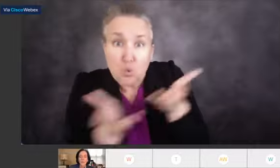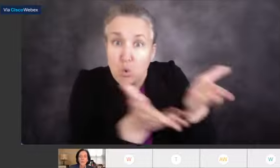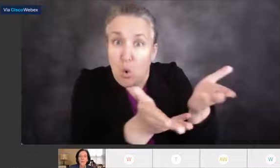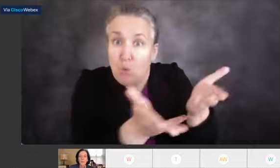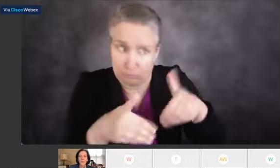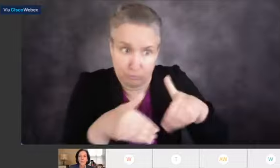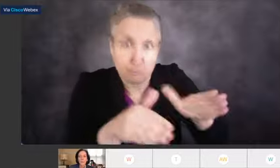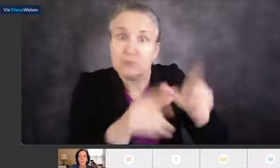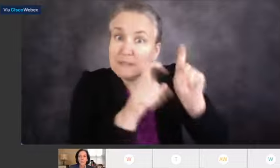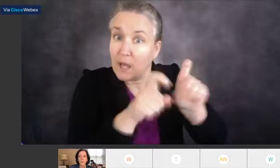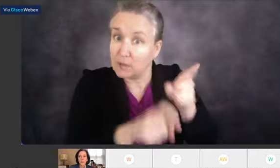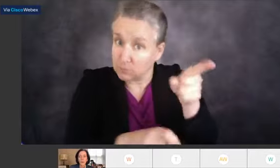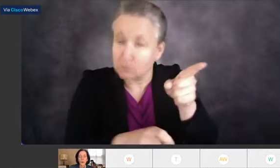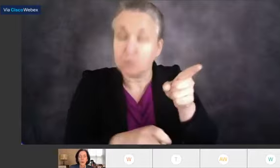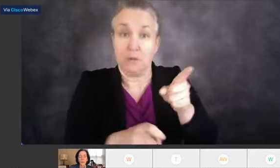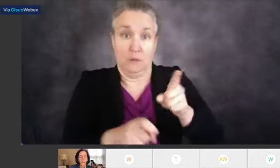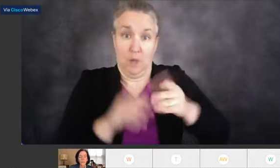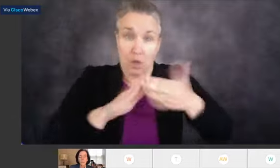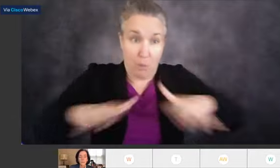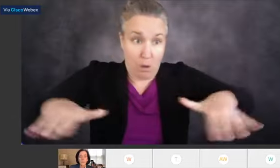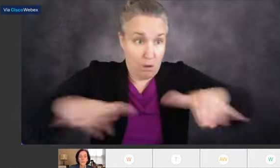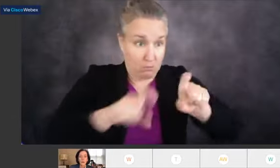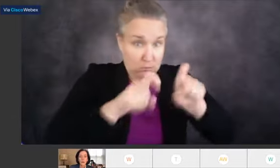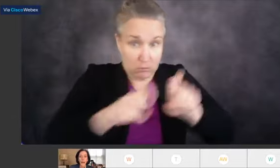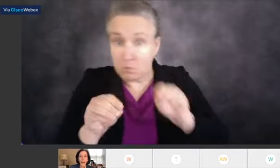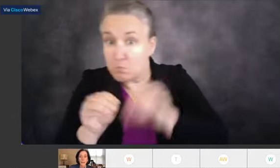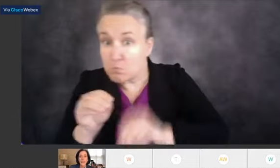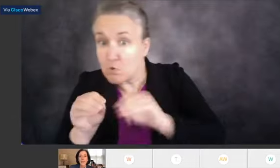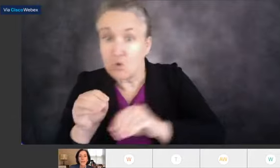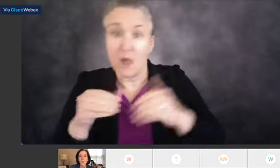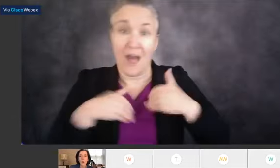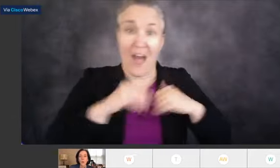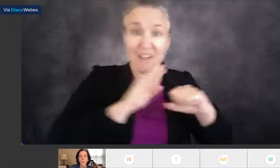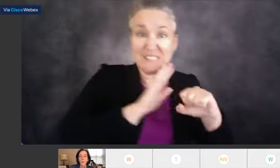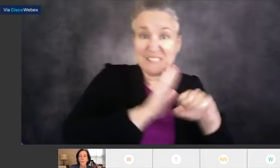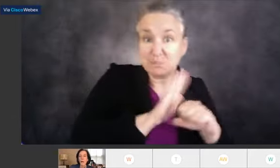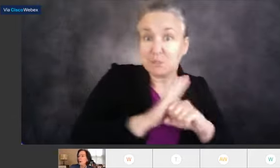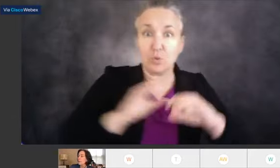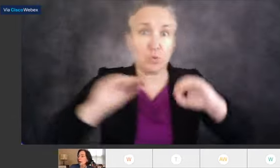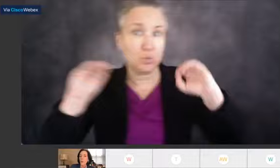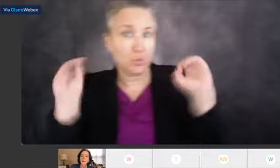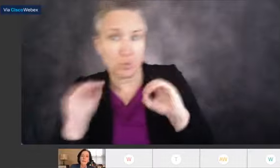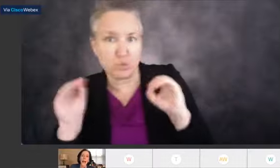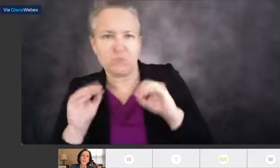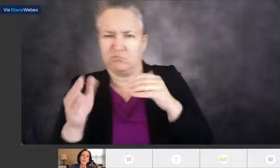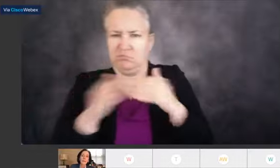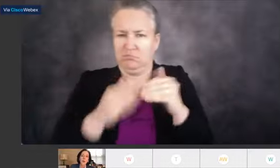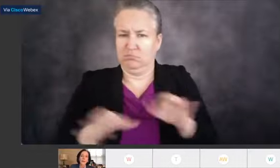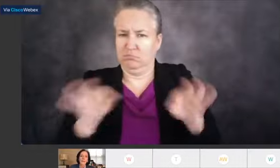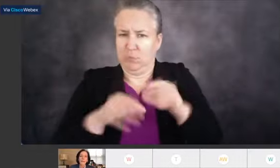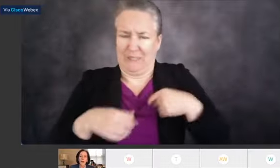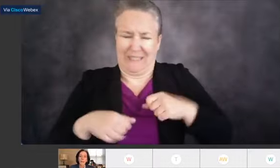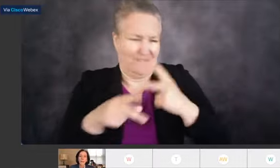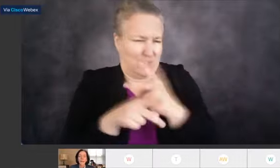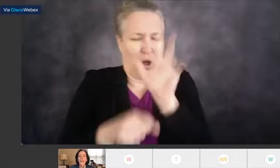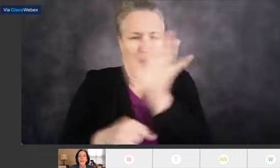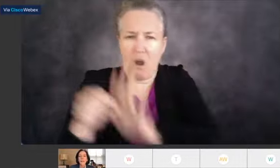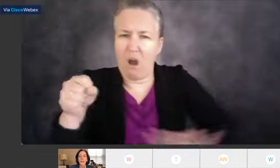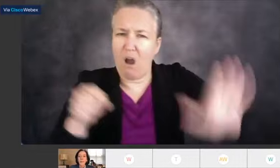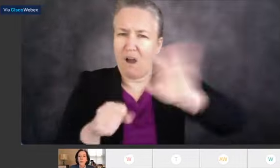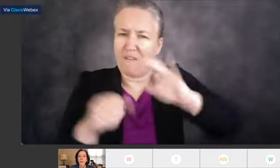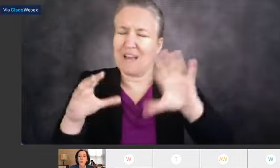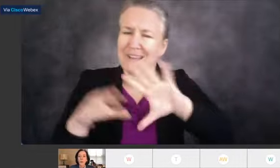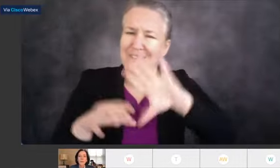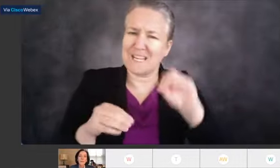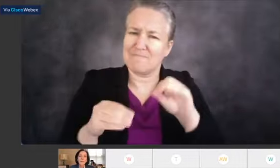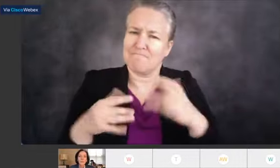more we're able to test our community, whether you have symptoms or not, the more we will know about what is happening across the county and